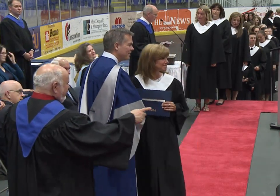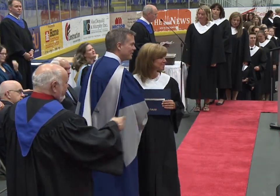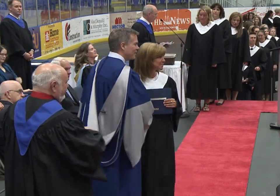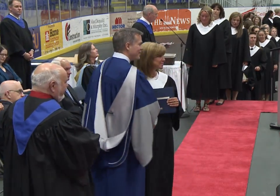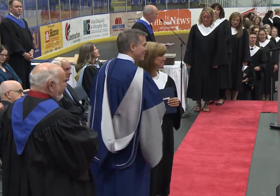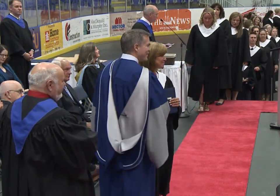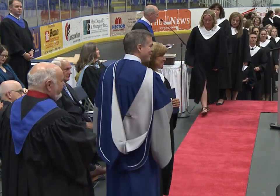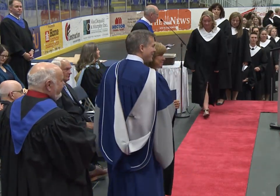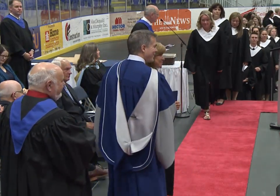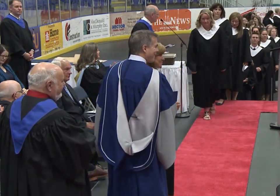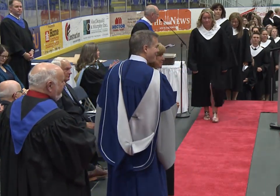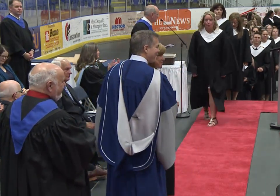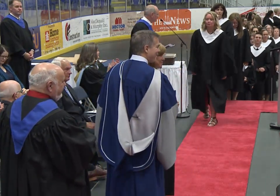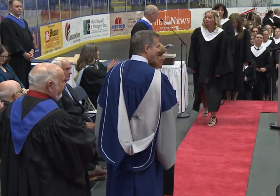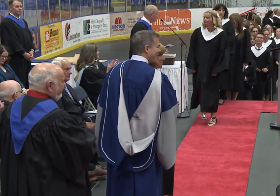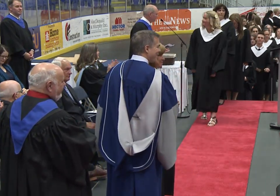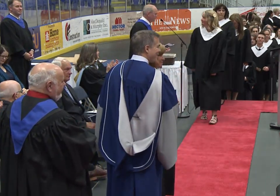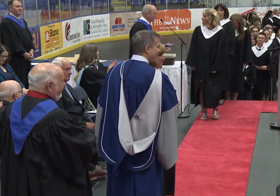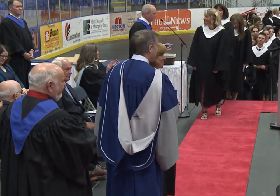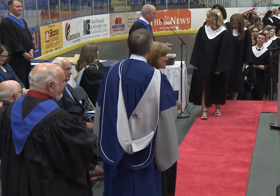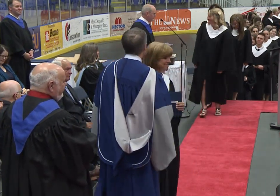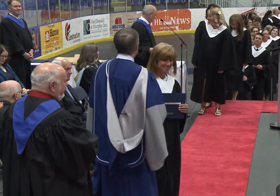Nicole Quinn with honors.